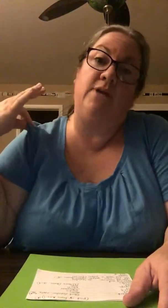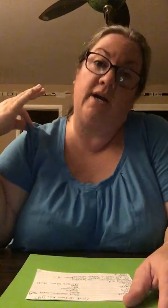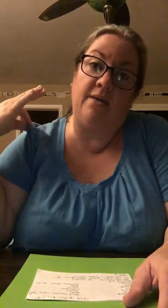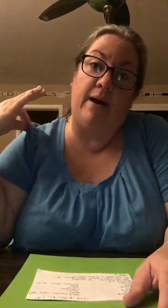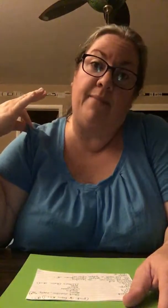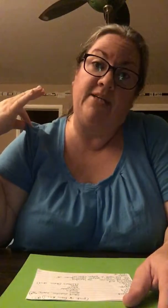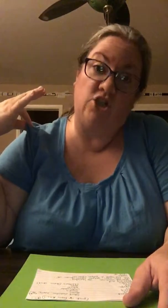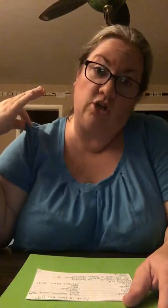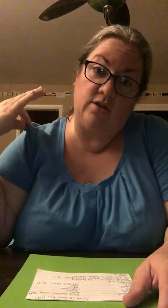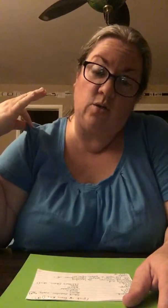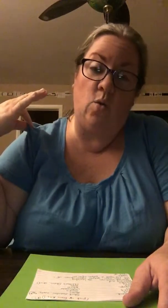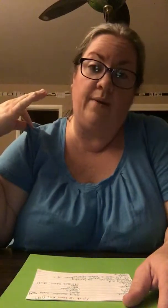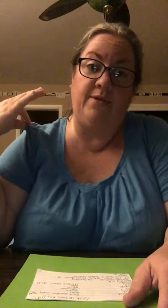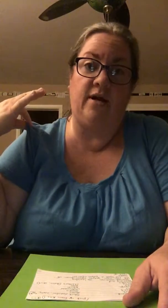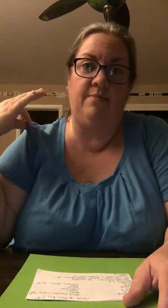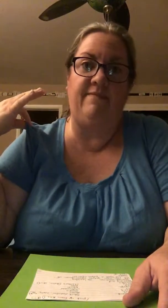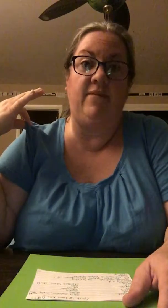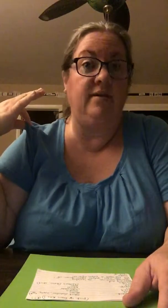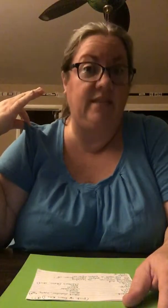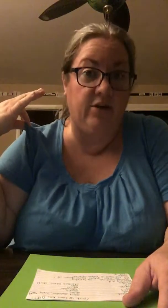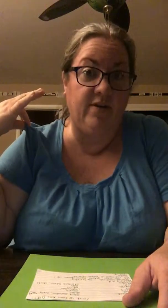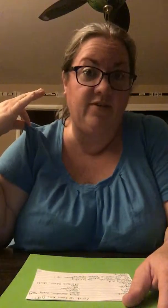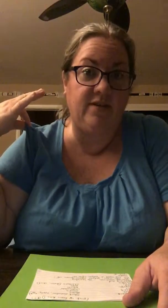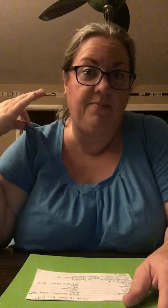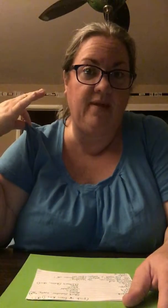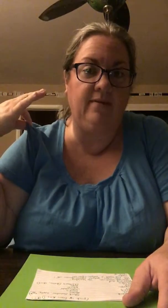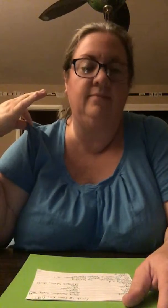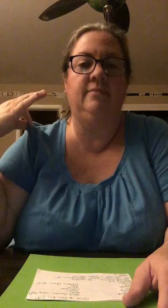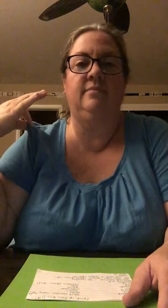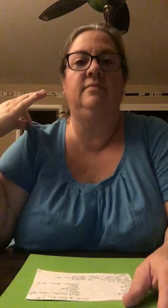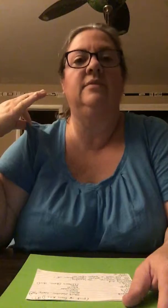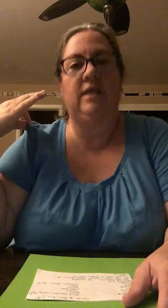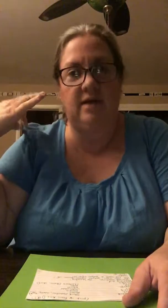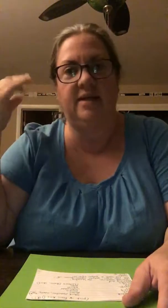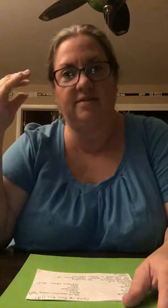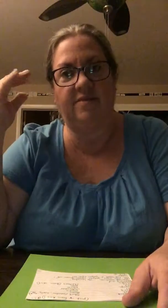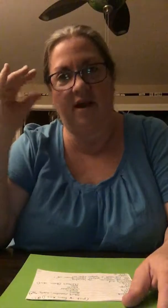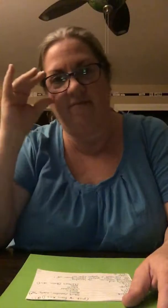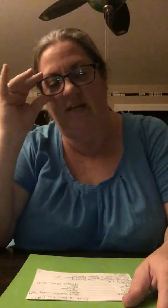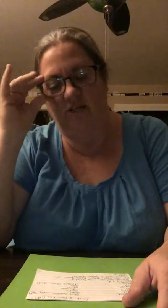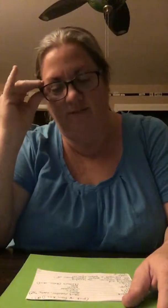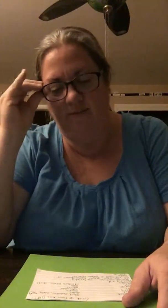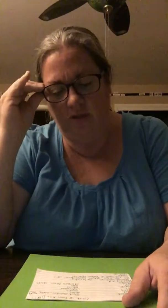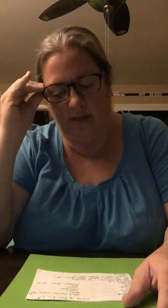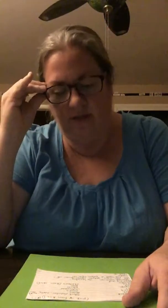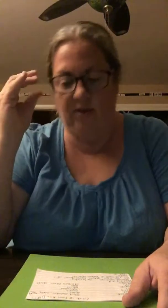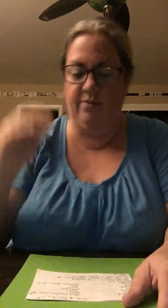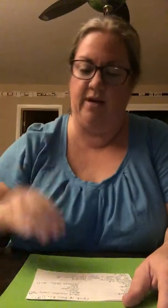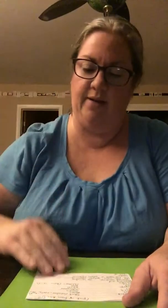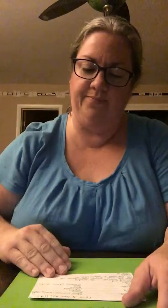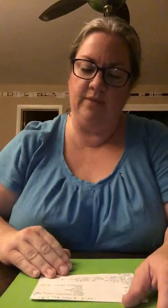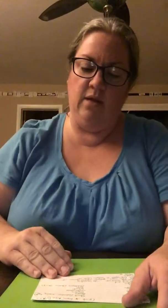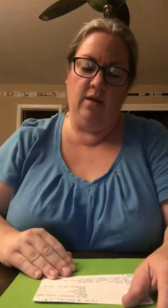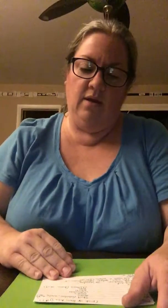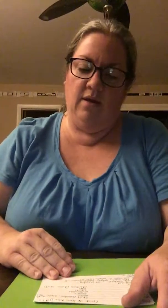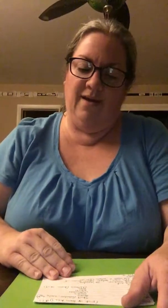talking about my shirt or I'm talking about volunteering for something? Context of the conversation. You guys know that already. I